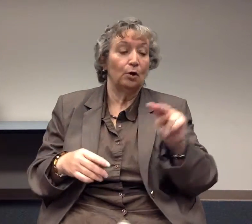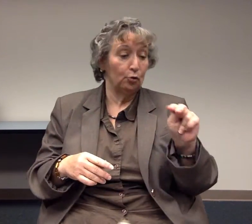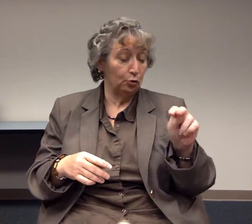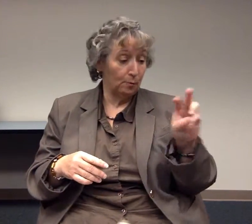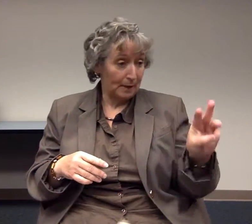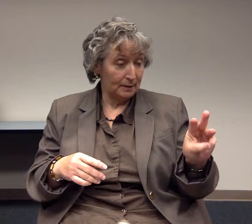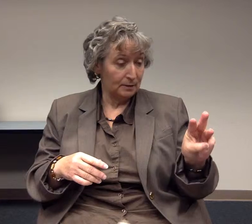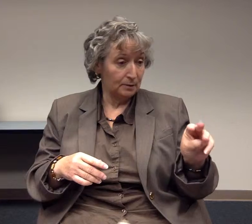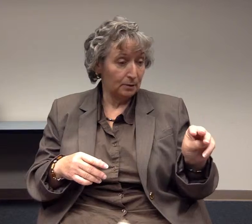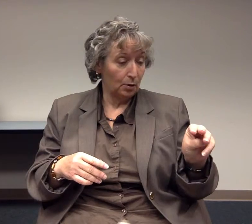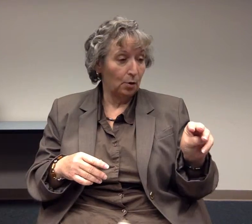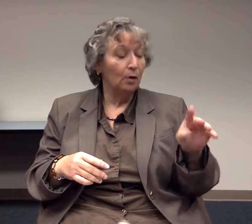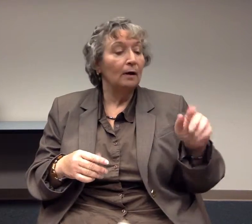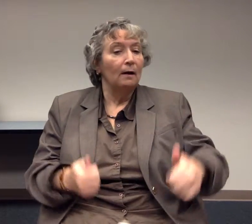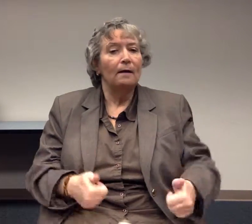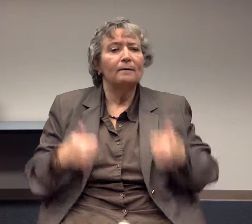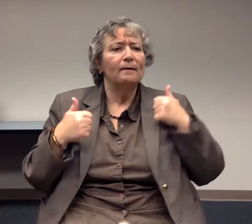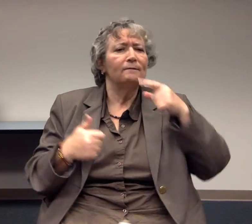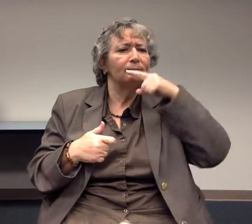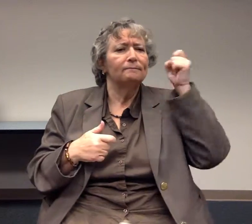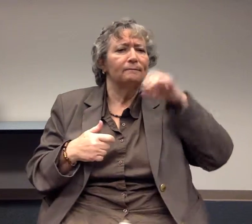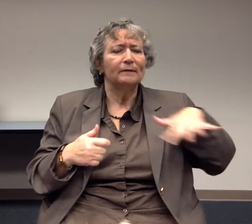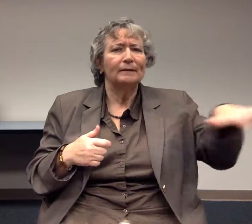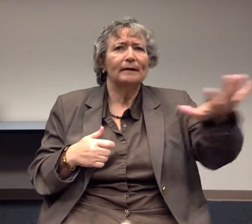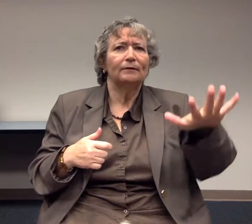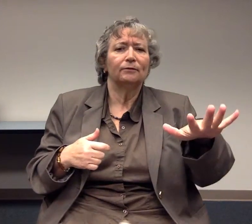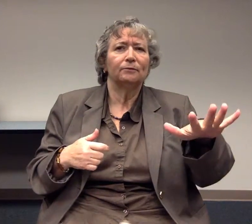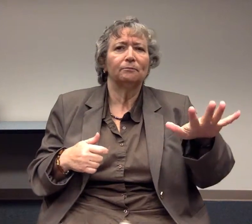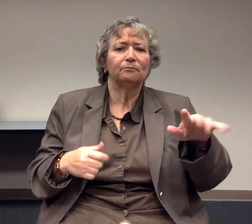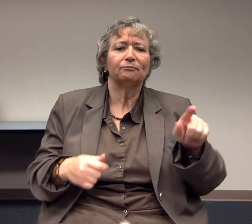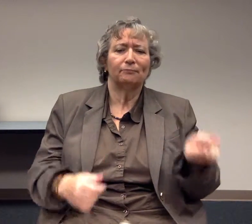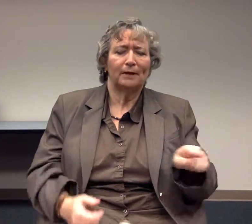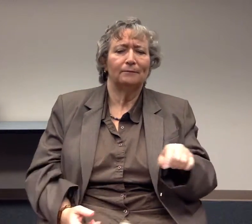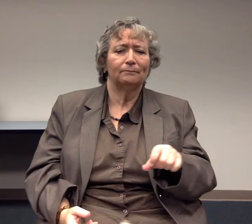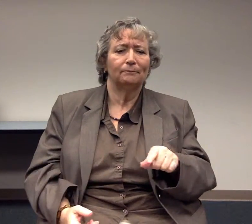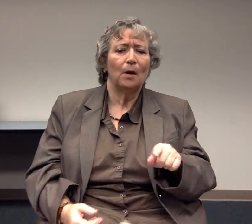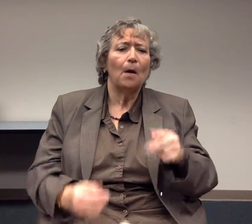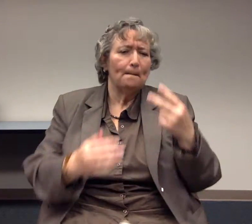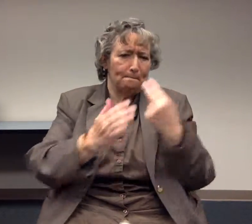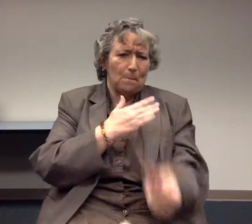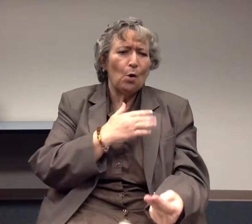both. She lived the last half of her life in New Mexico now. Let me show you a picture of her.